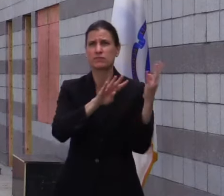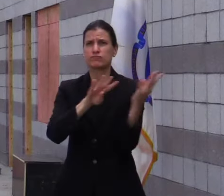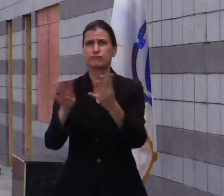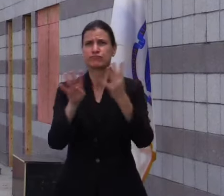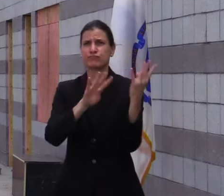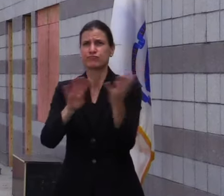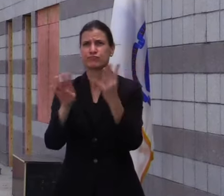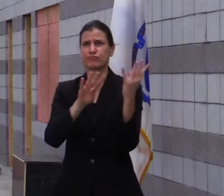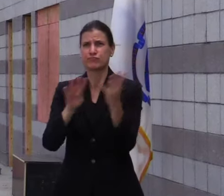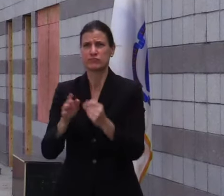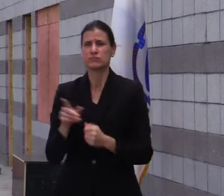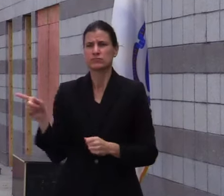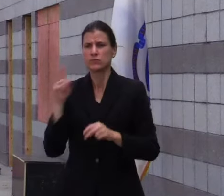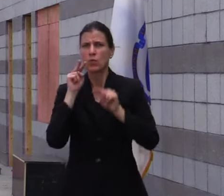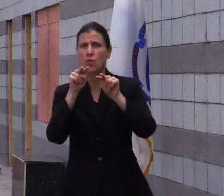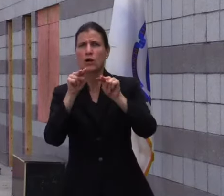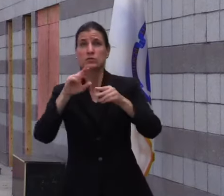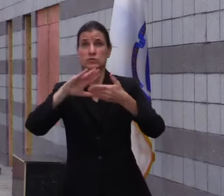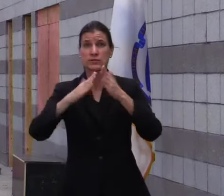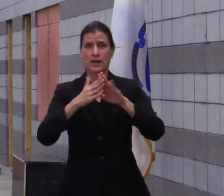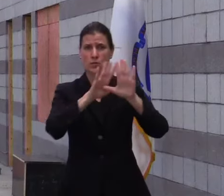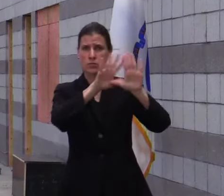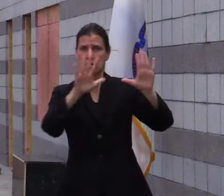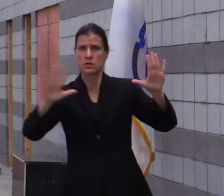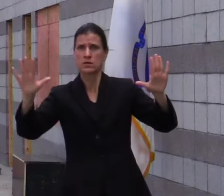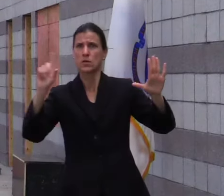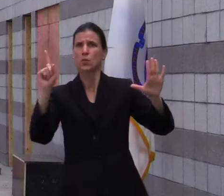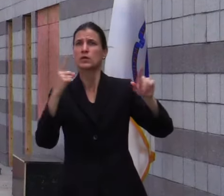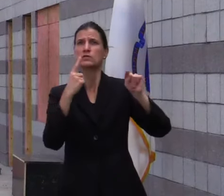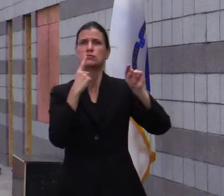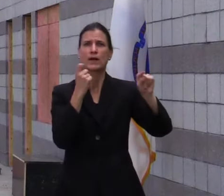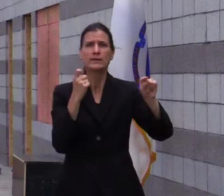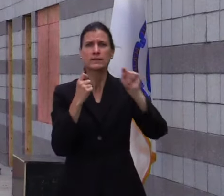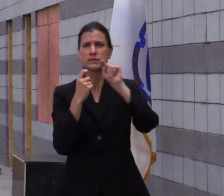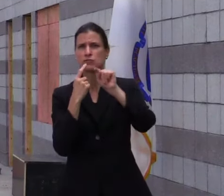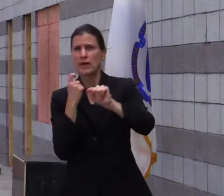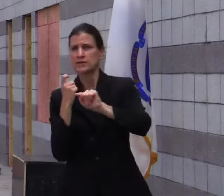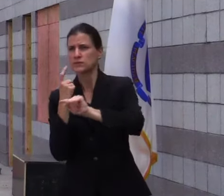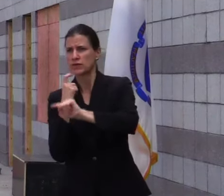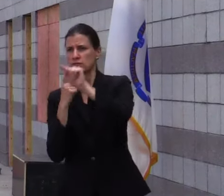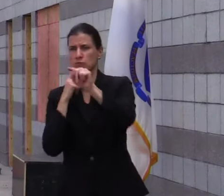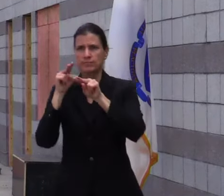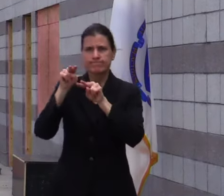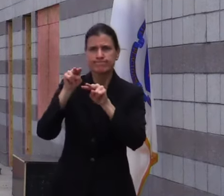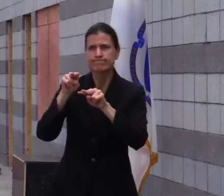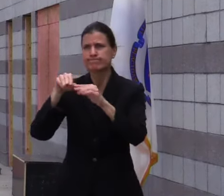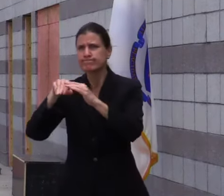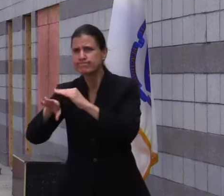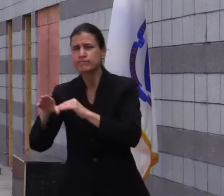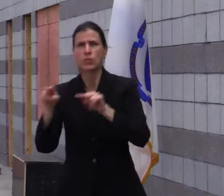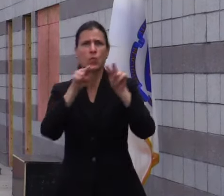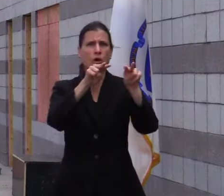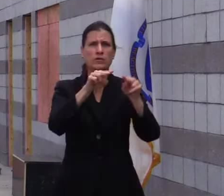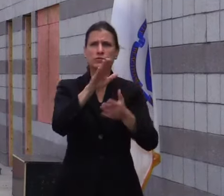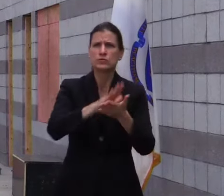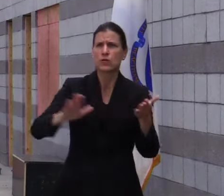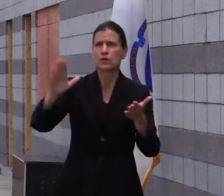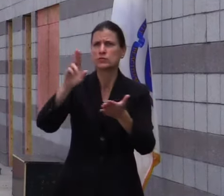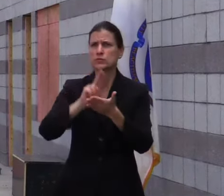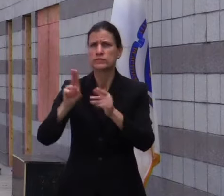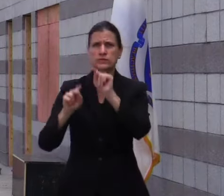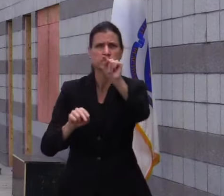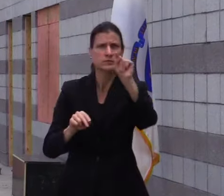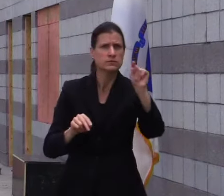and universities. And I fully expect that we will find cases as a result of doing that. It will be the finding of those cases and